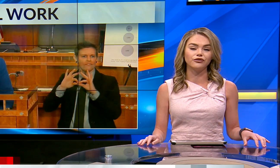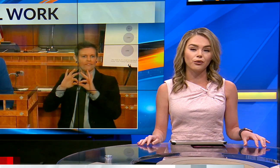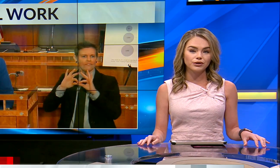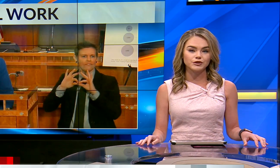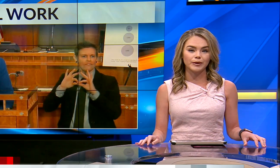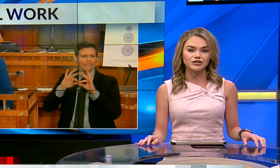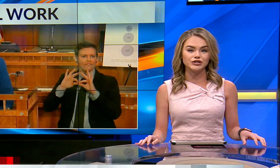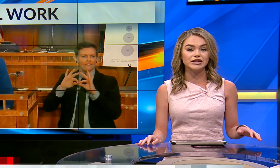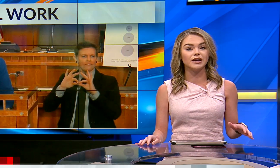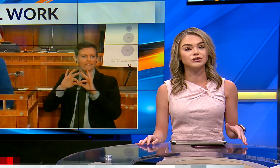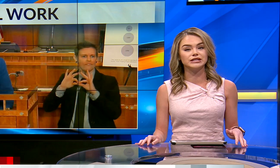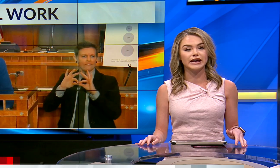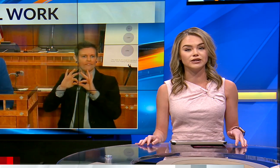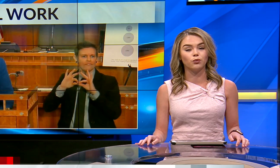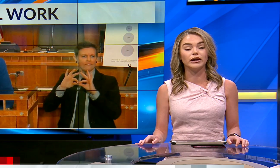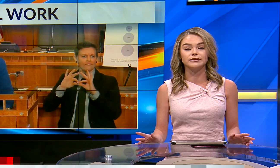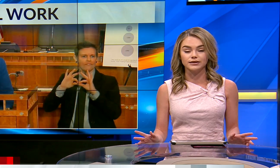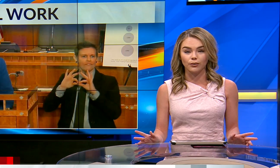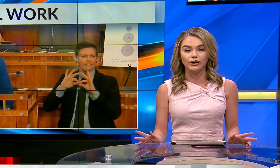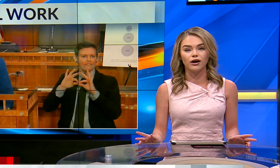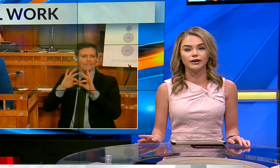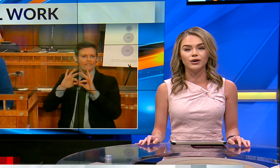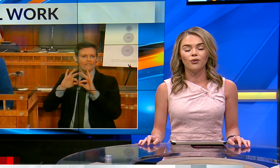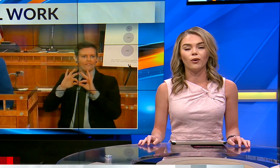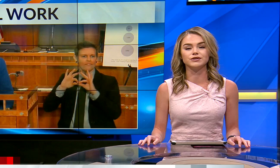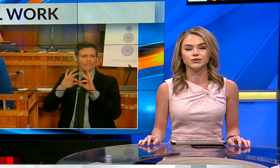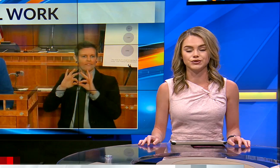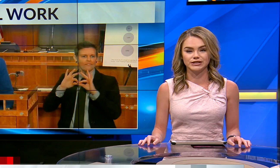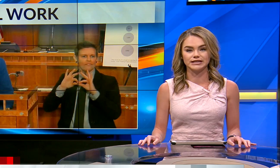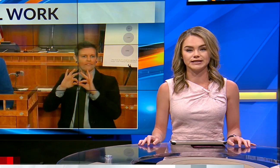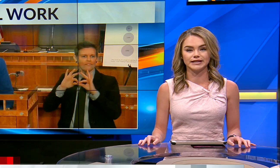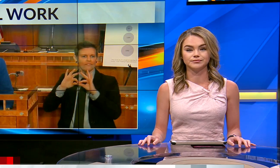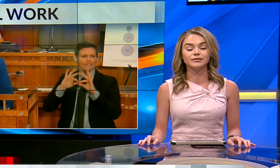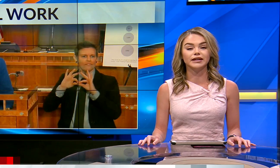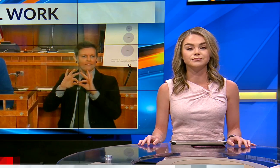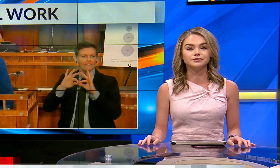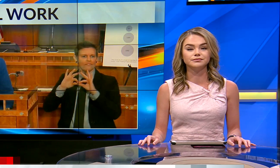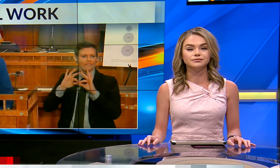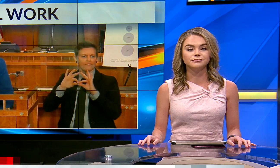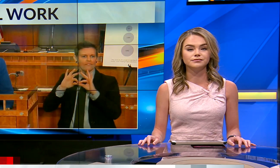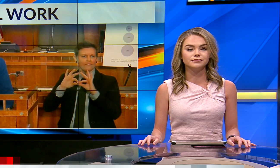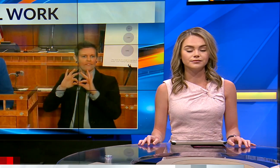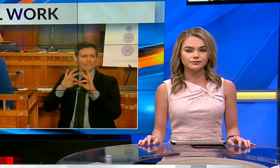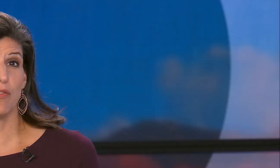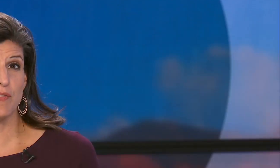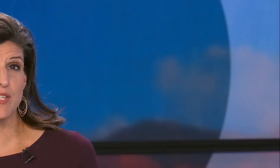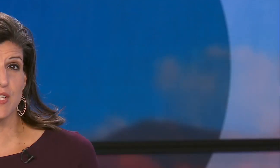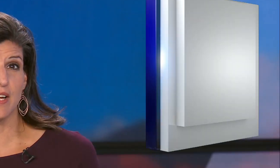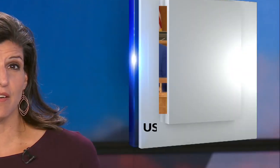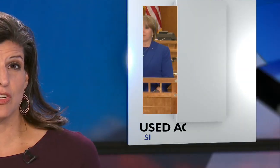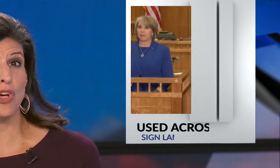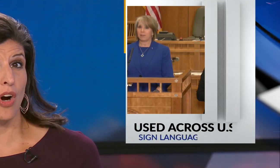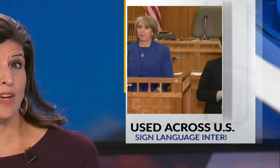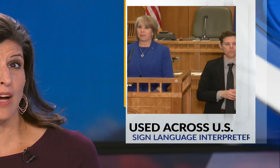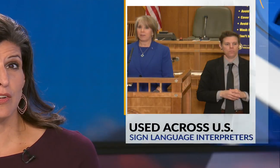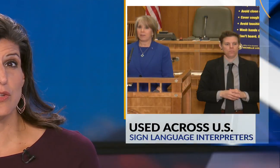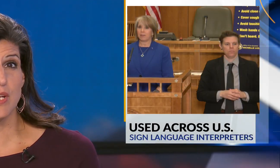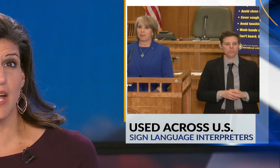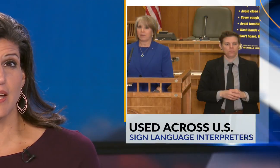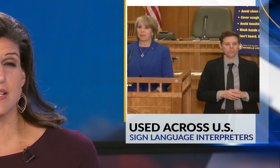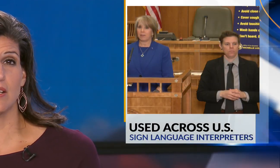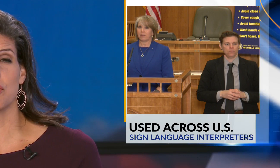remotely for those patients to understand what is going on while social distancing. Kim? Okay, thanks, Brittany. Now, 50 state governors are